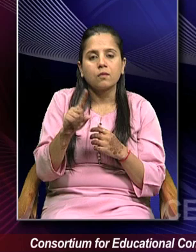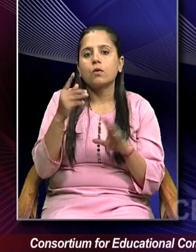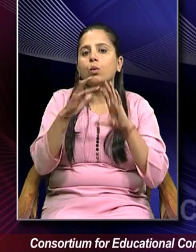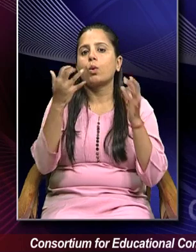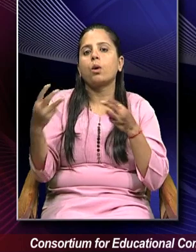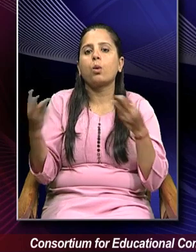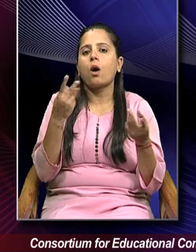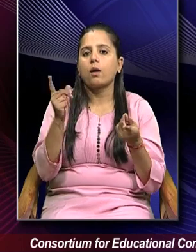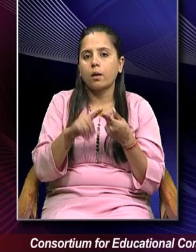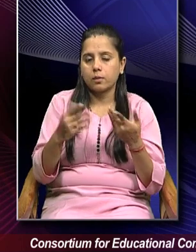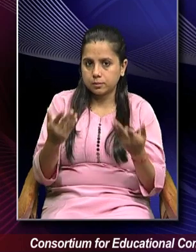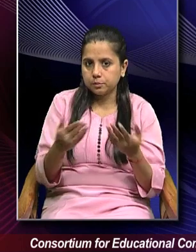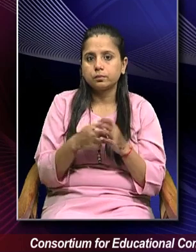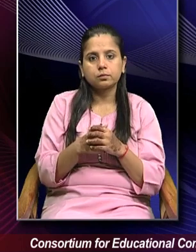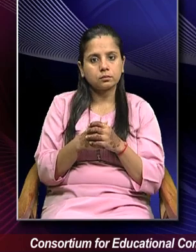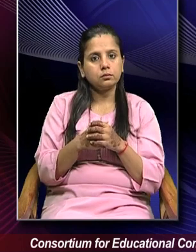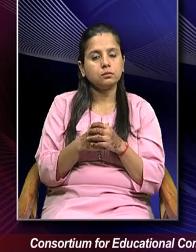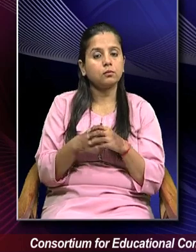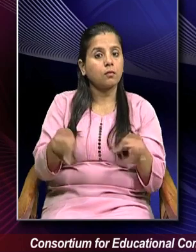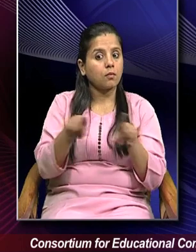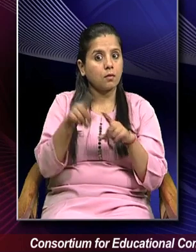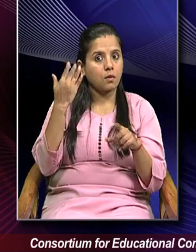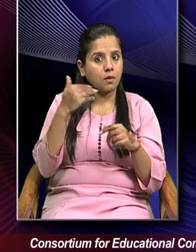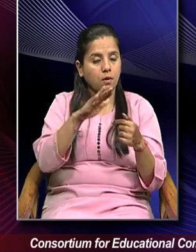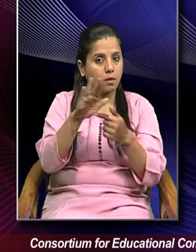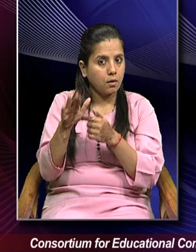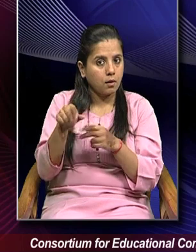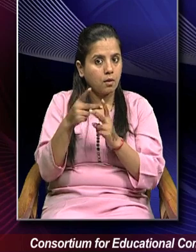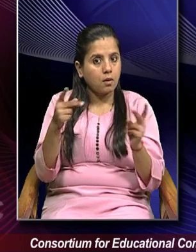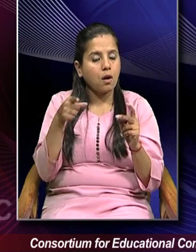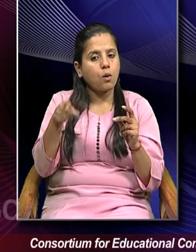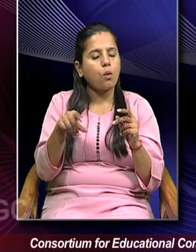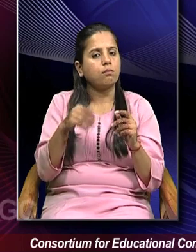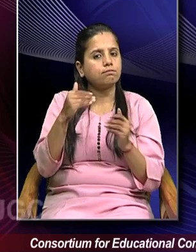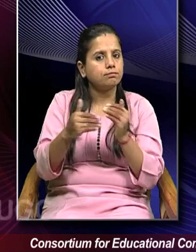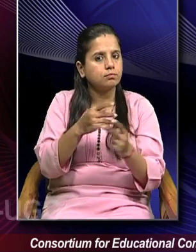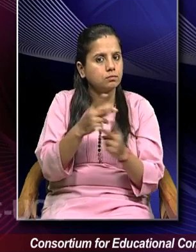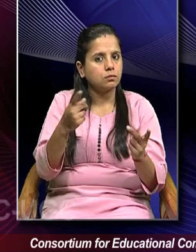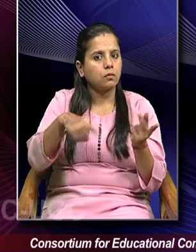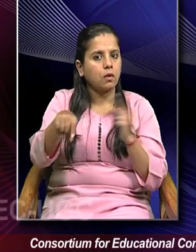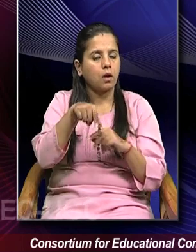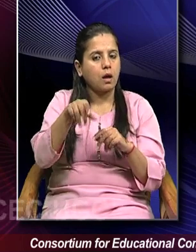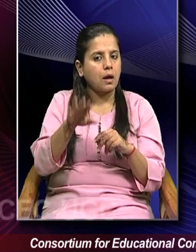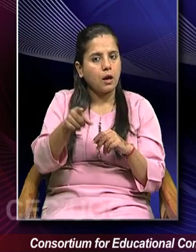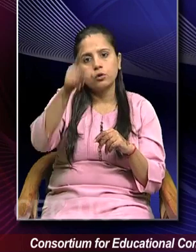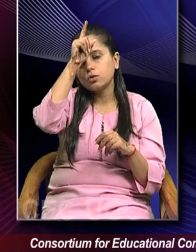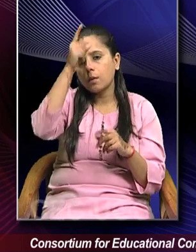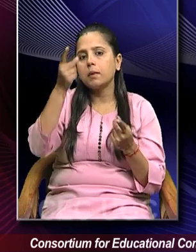War. And as Taylor and Fisher, they have in a way held